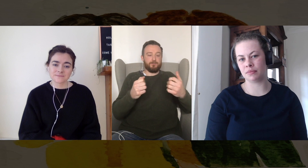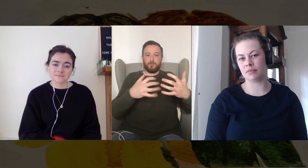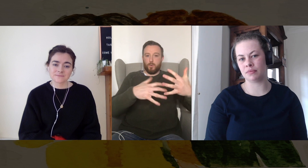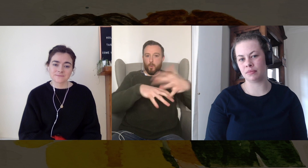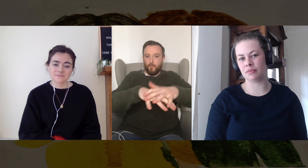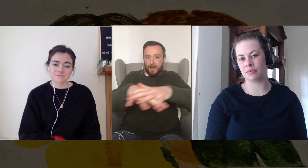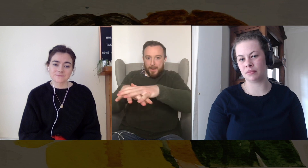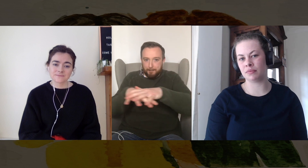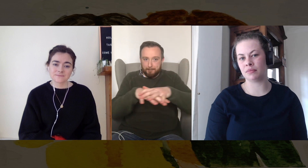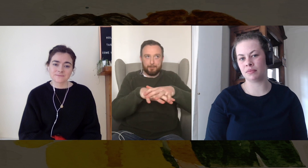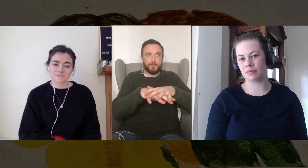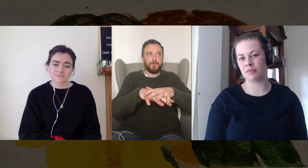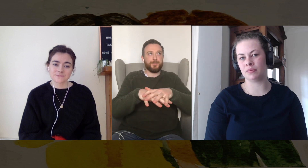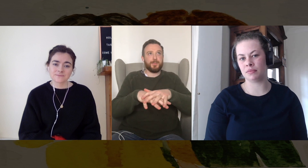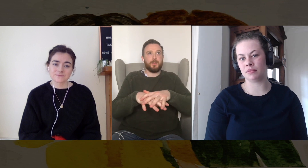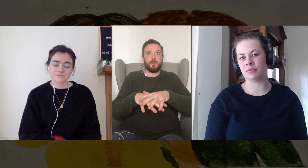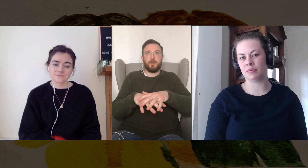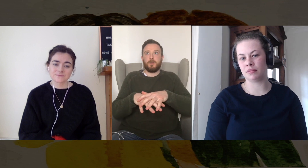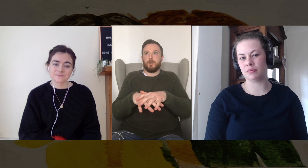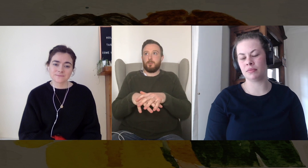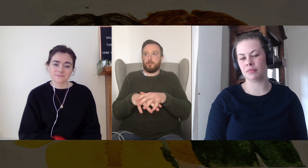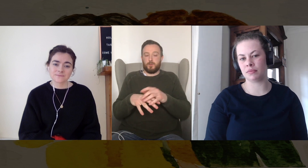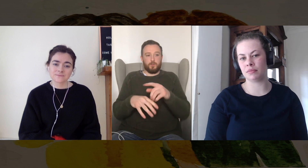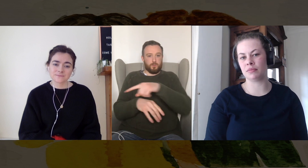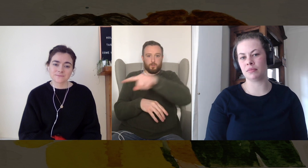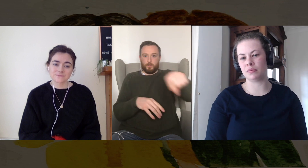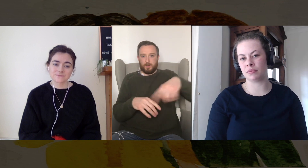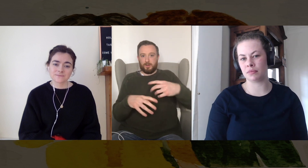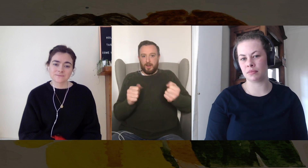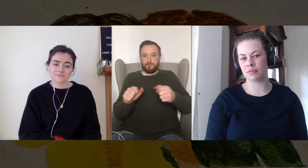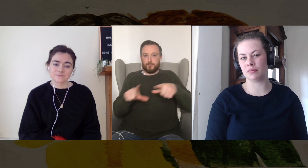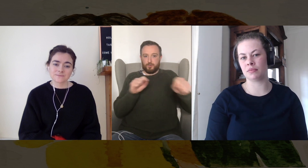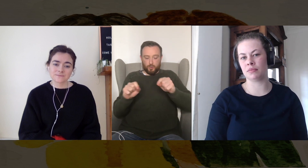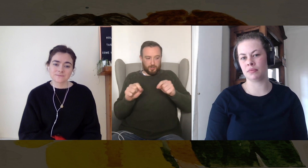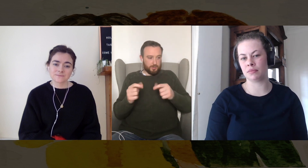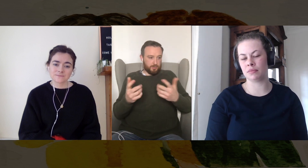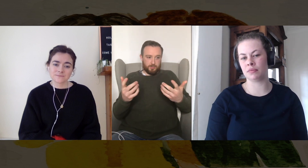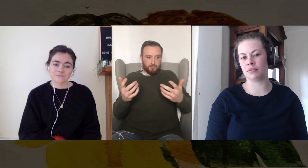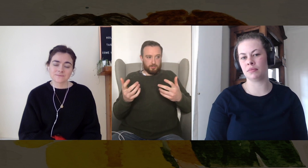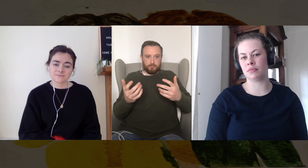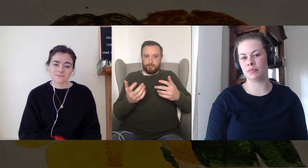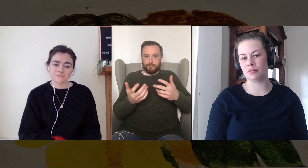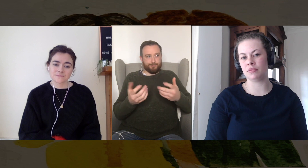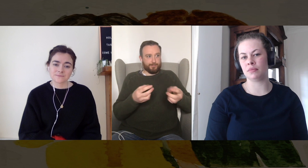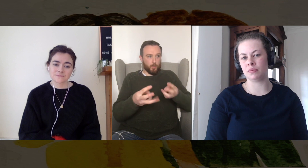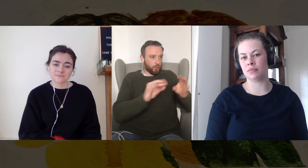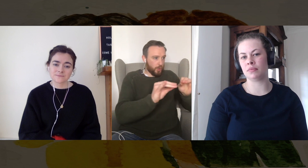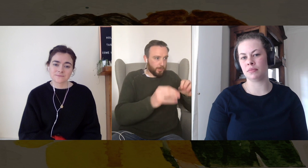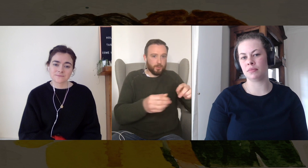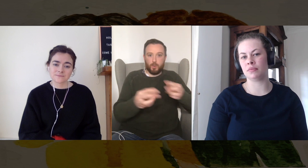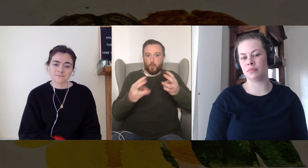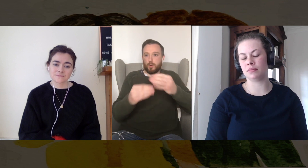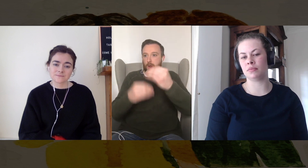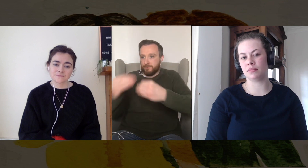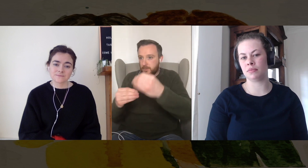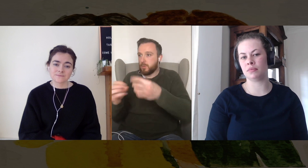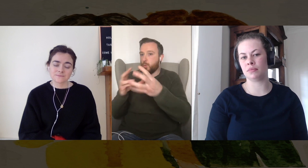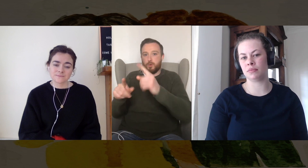that not the same thing won't be the same for each of us. And there will be overlap, there has to